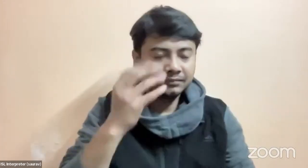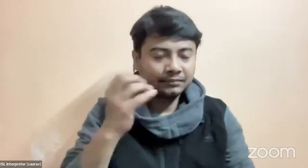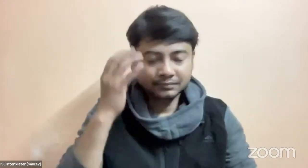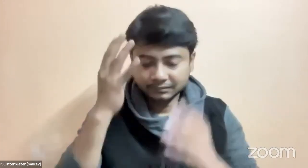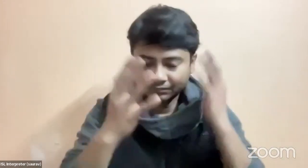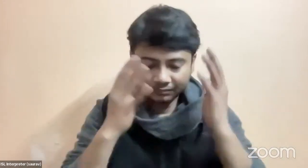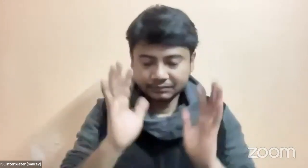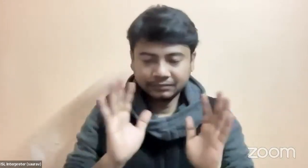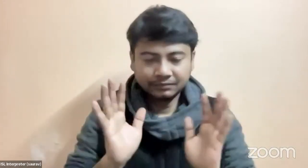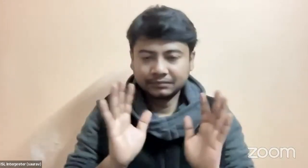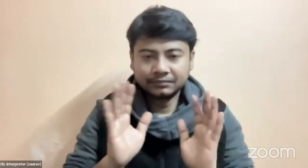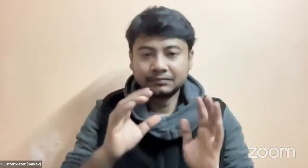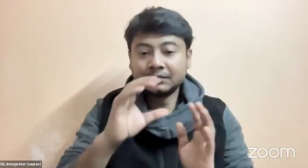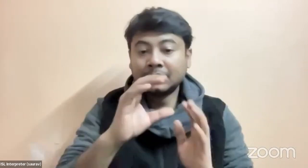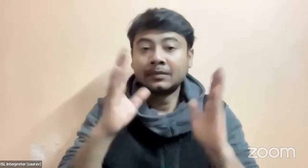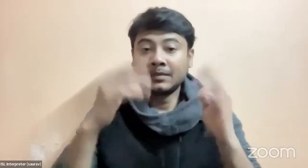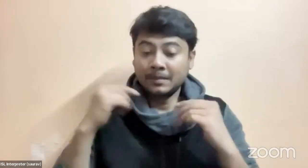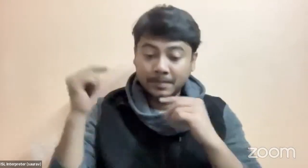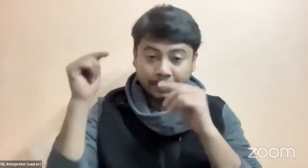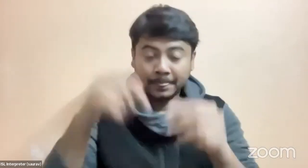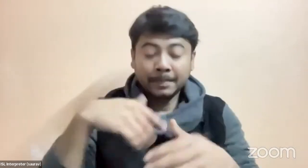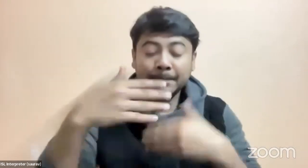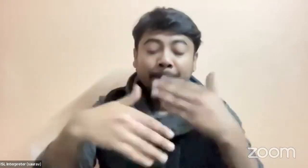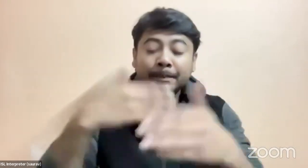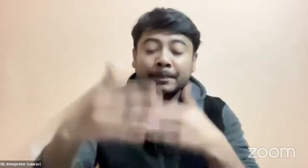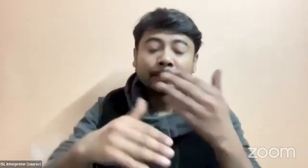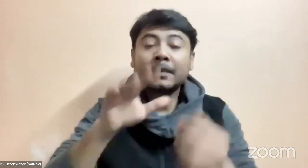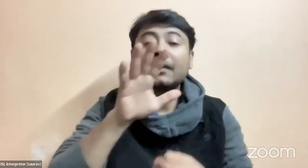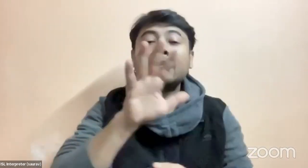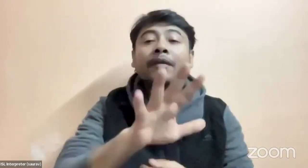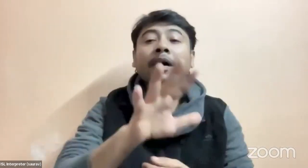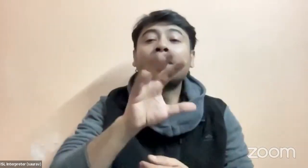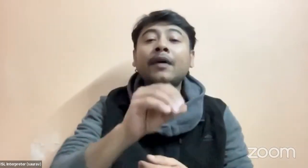After 500 years of my appearance,